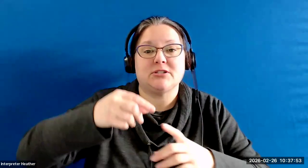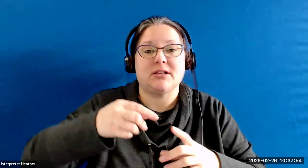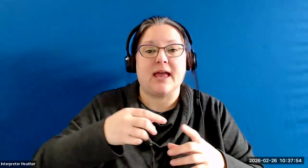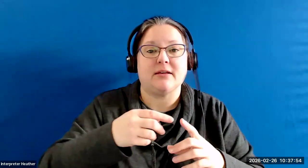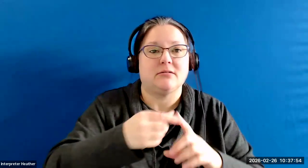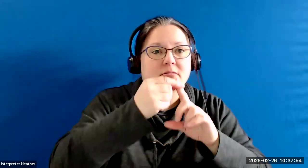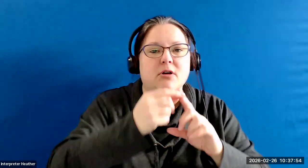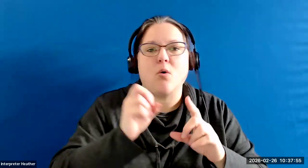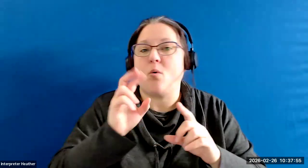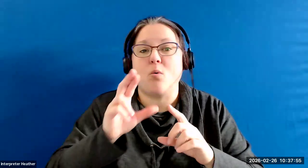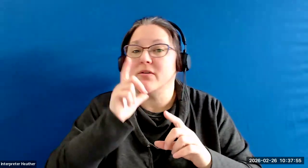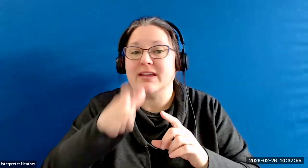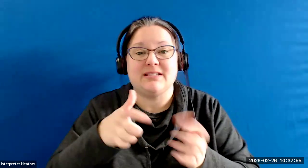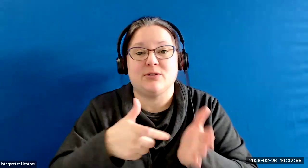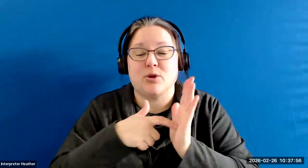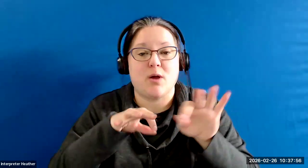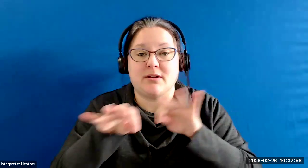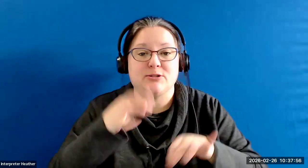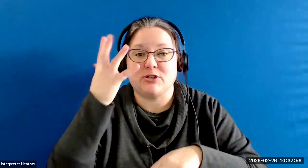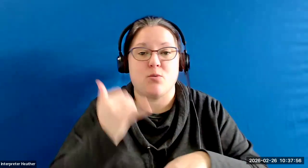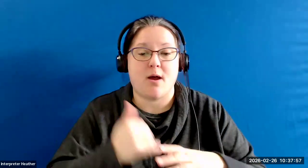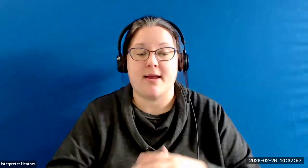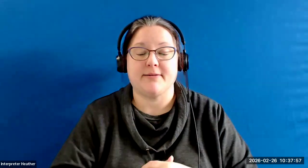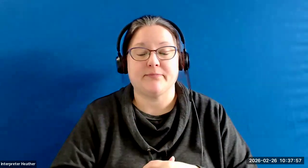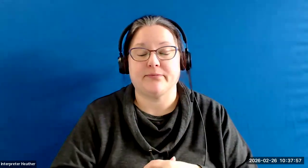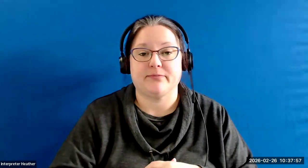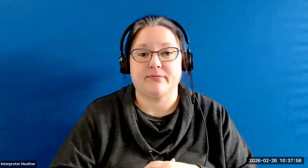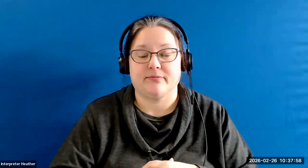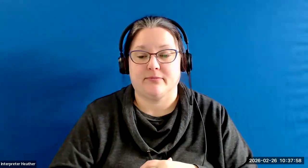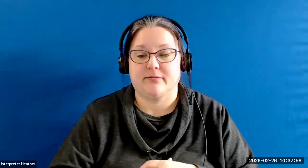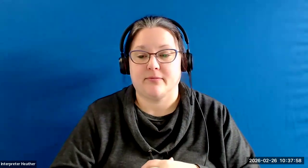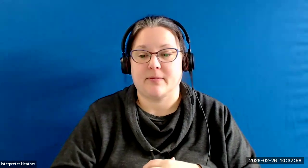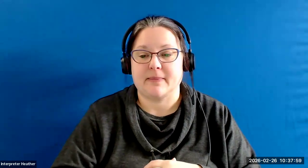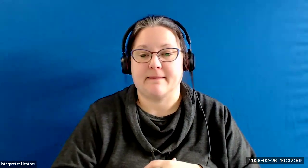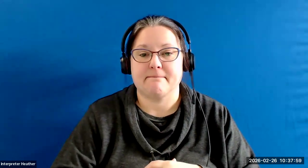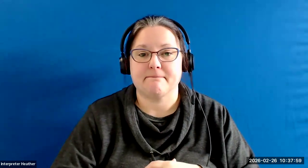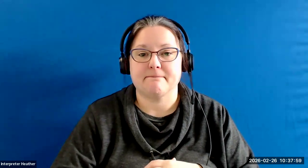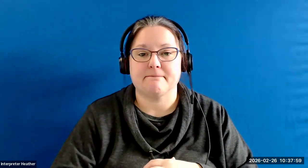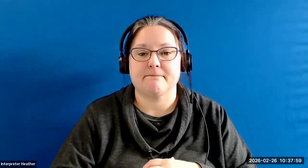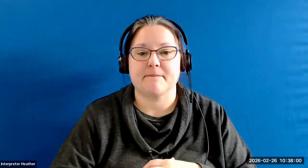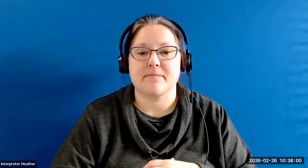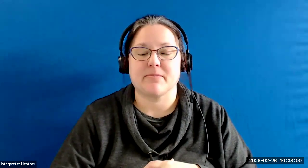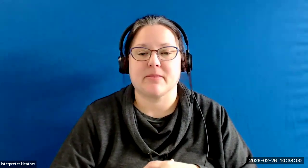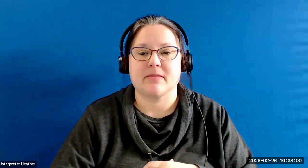an explanation. And Shivani has their hand raised.